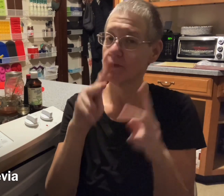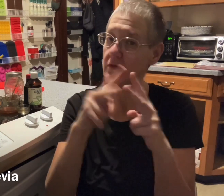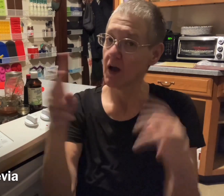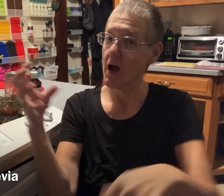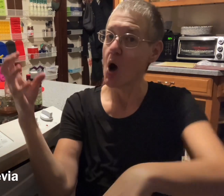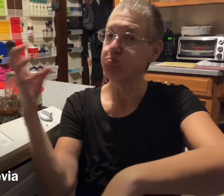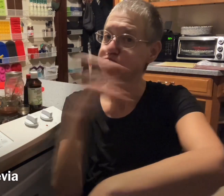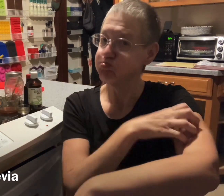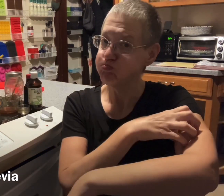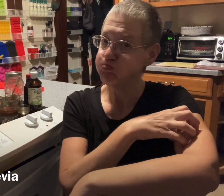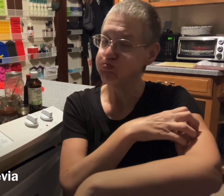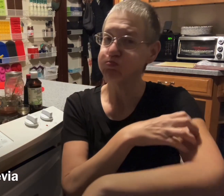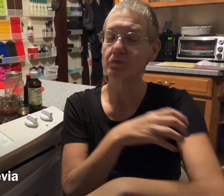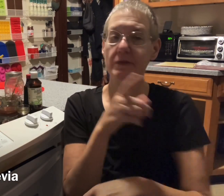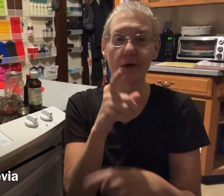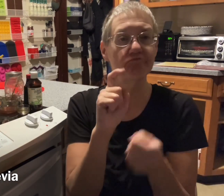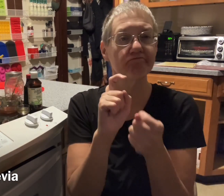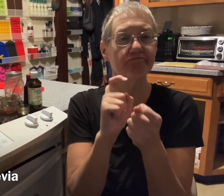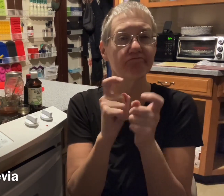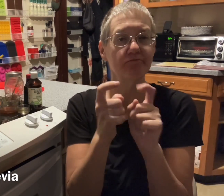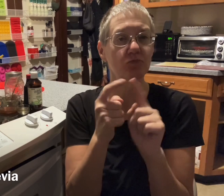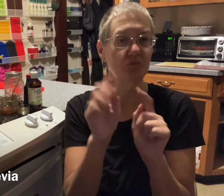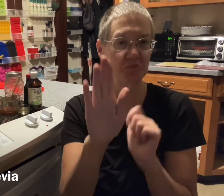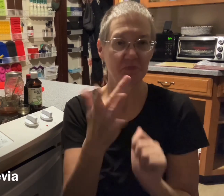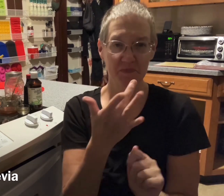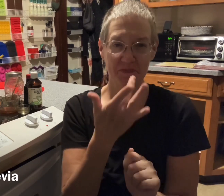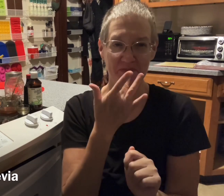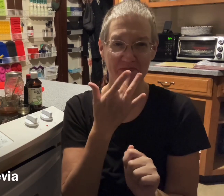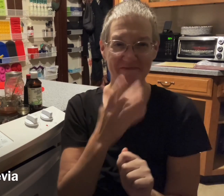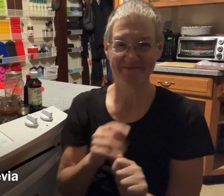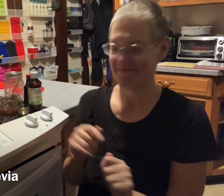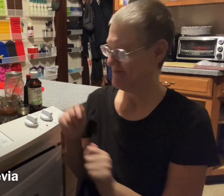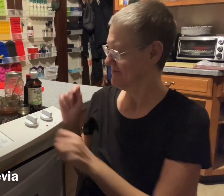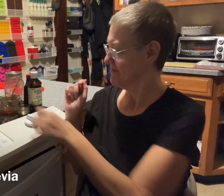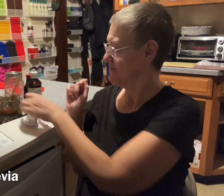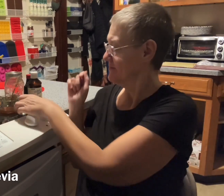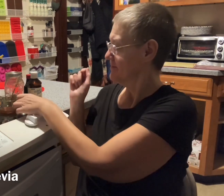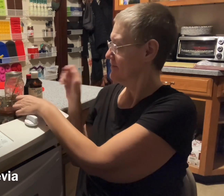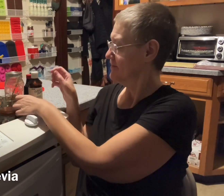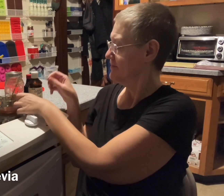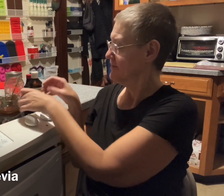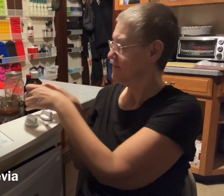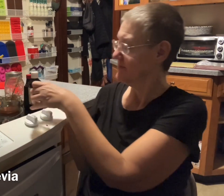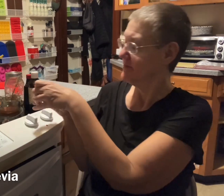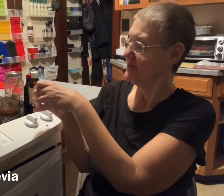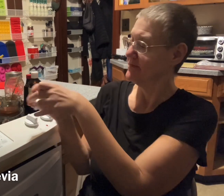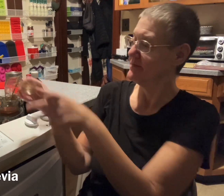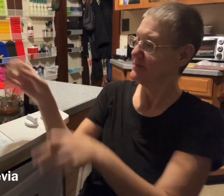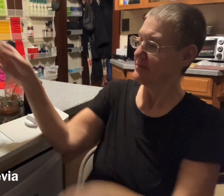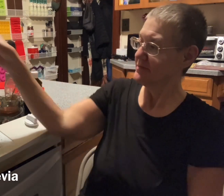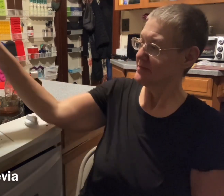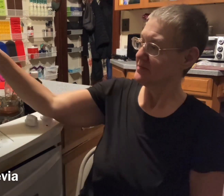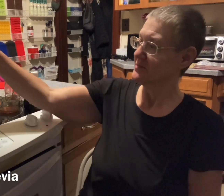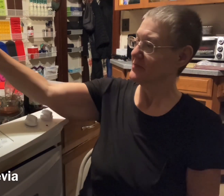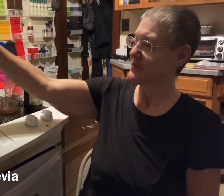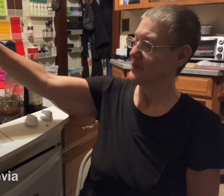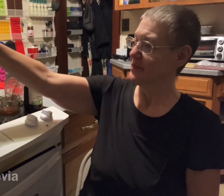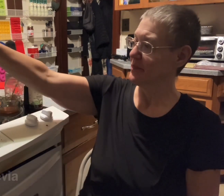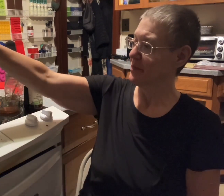But this is only liquid. Now, liquid stevia is really powerful, so adjust it to your taste.